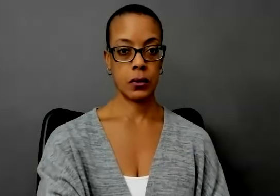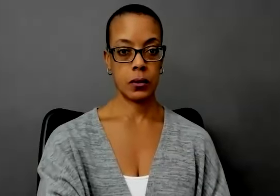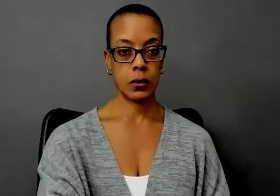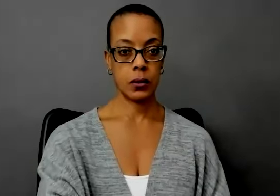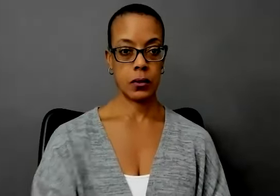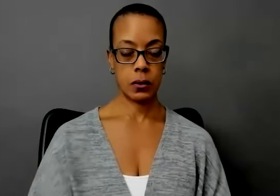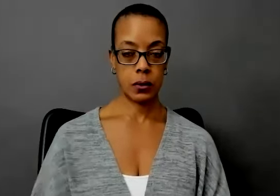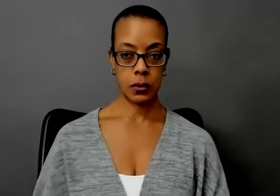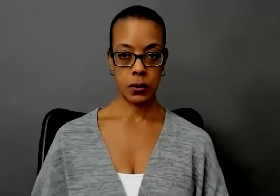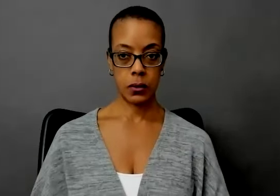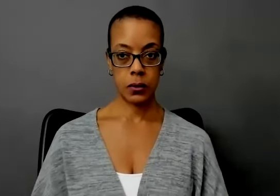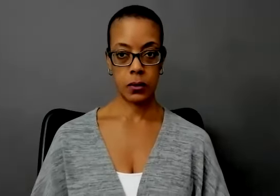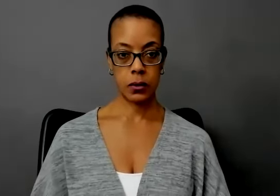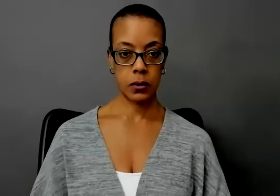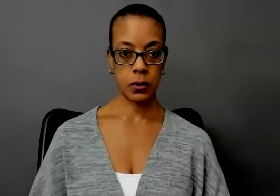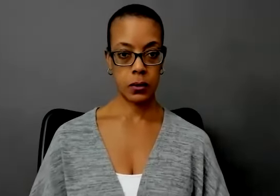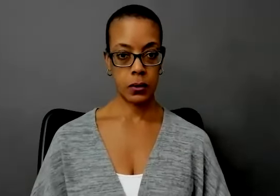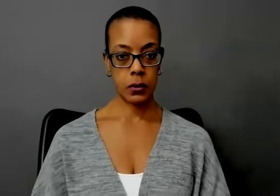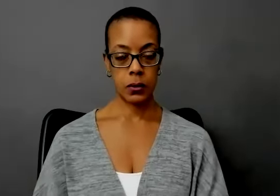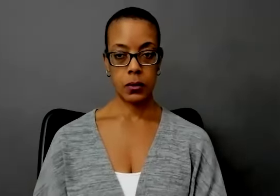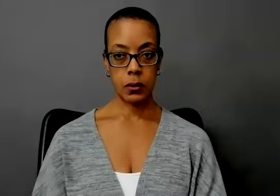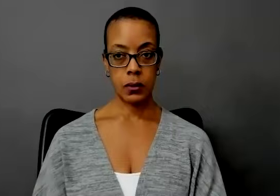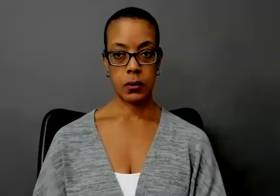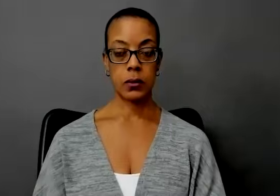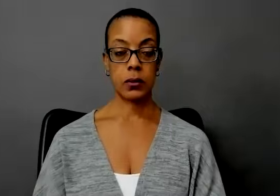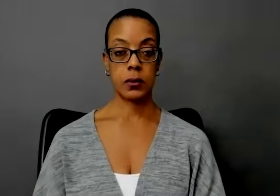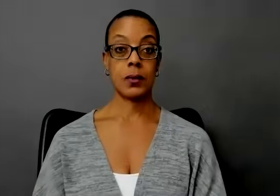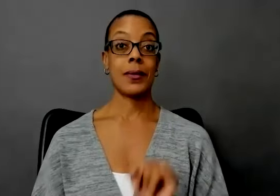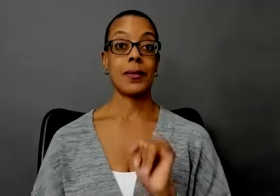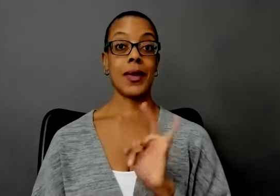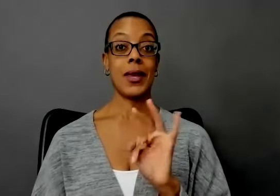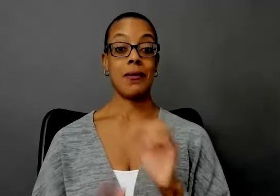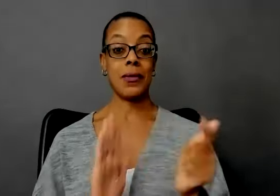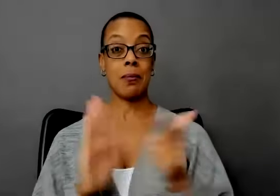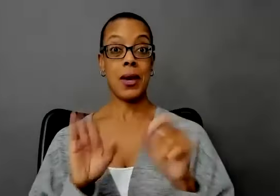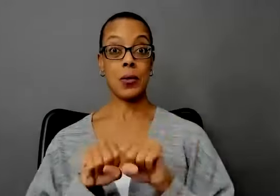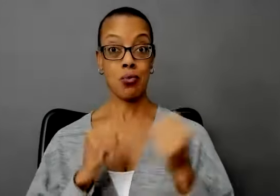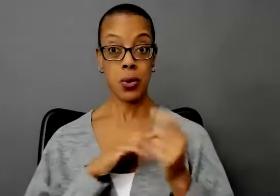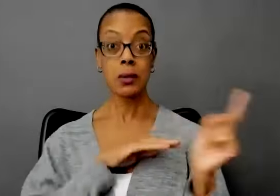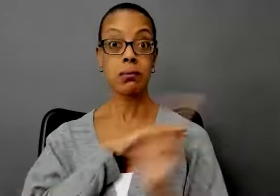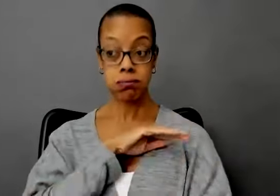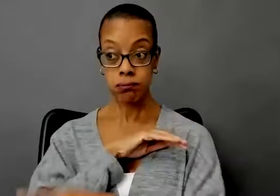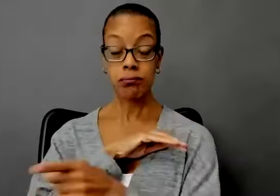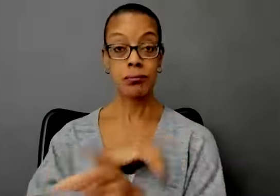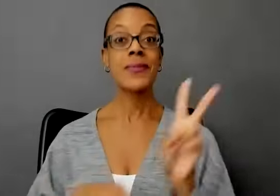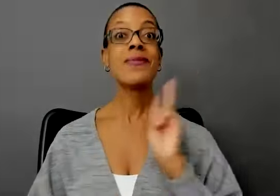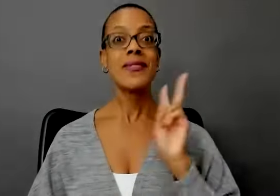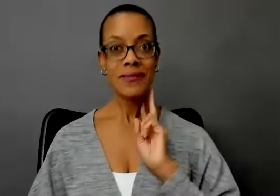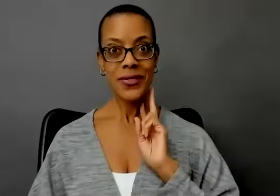And again, due to the penalties for breaching a publication ban, a victim can also be criminalized for breaching their